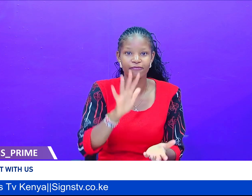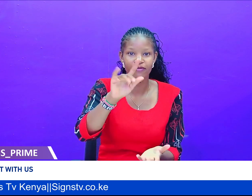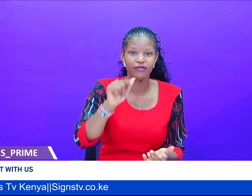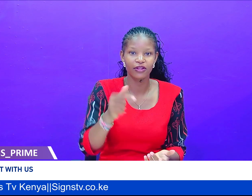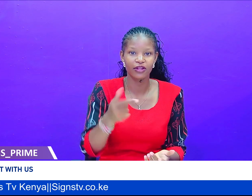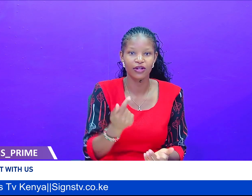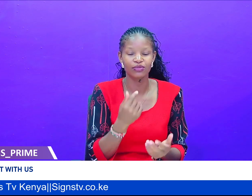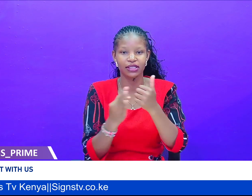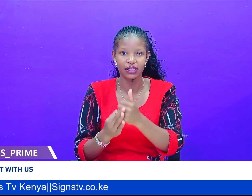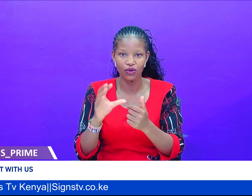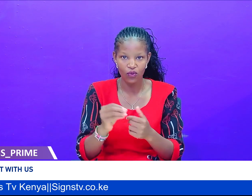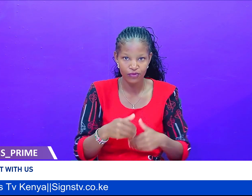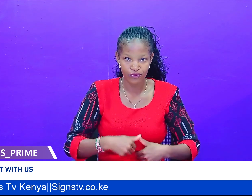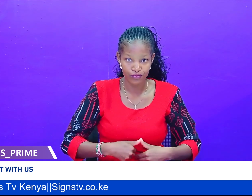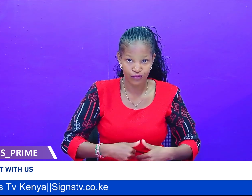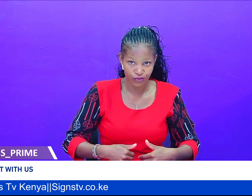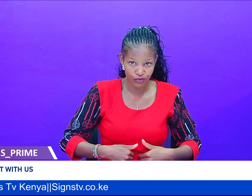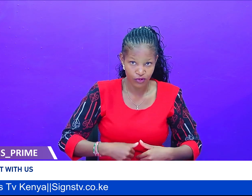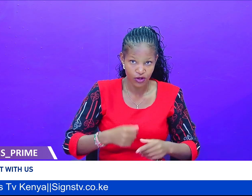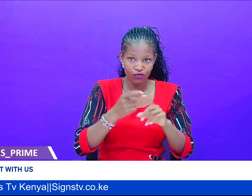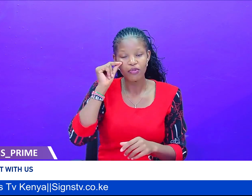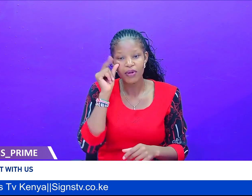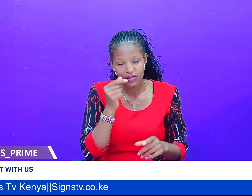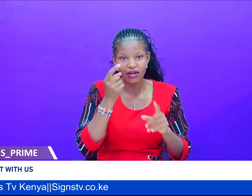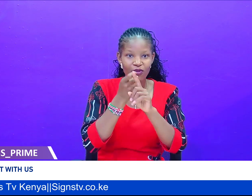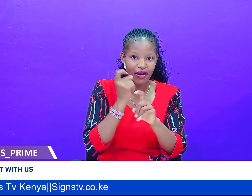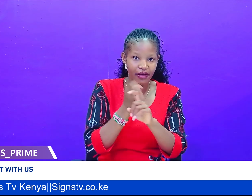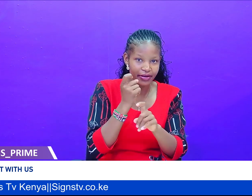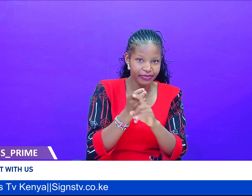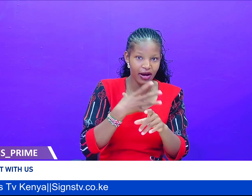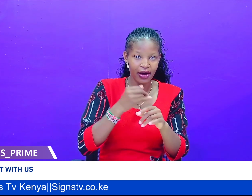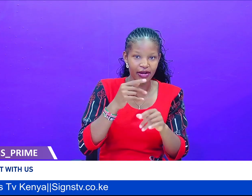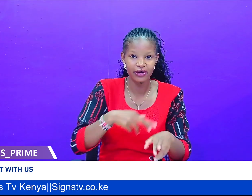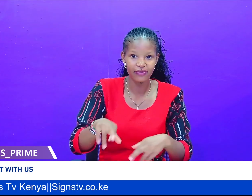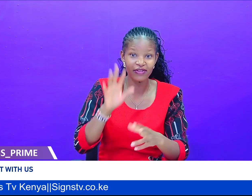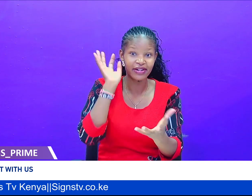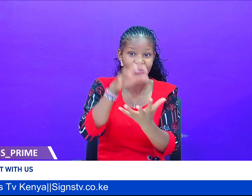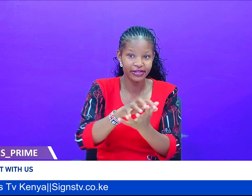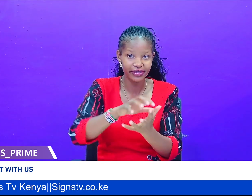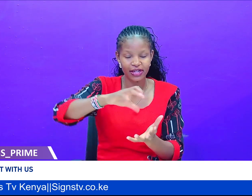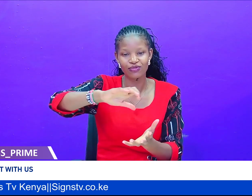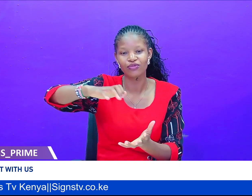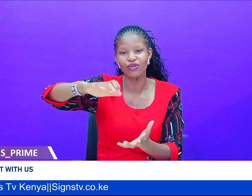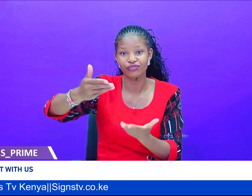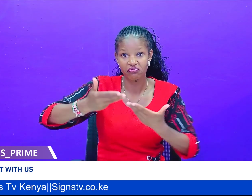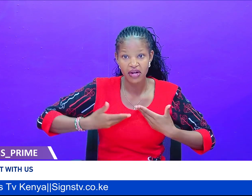A total of 5,880 youth from Mombasa, Kwale, and Taita Taveta